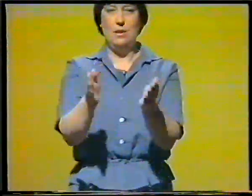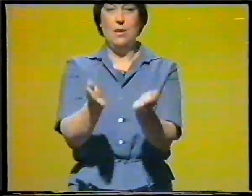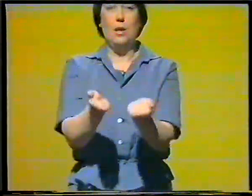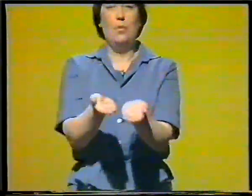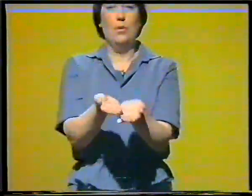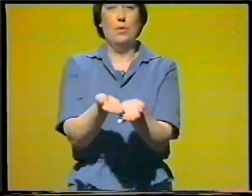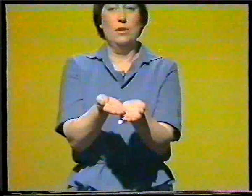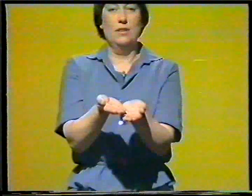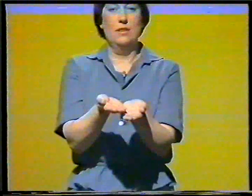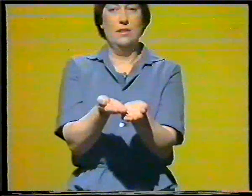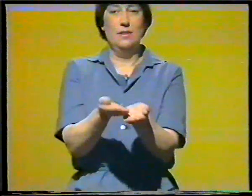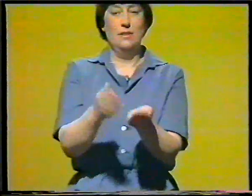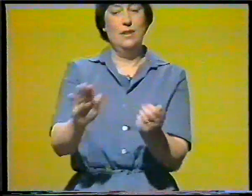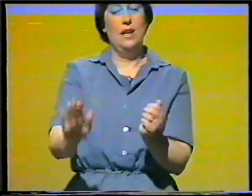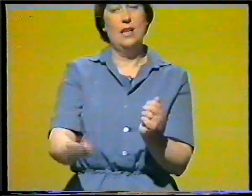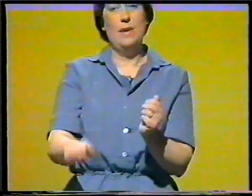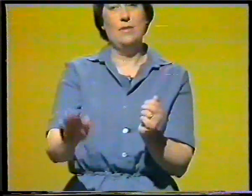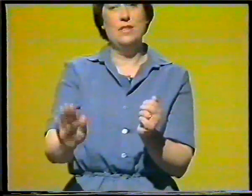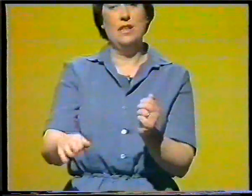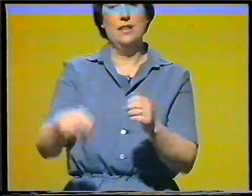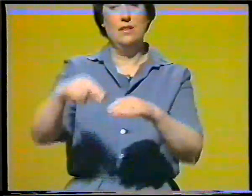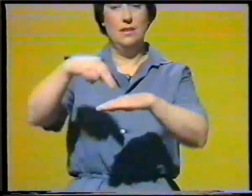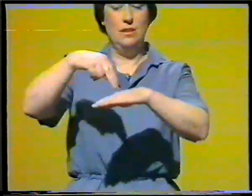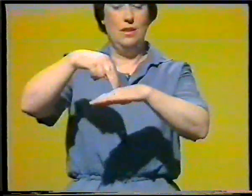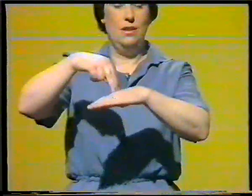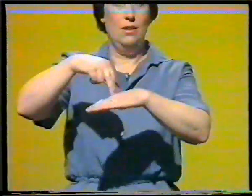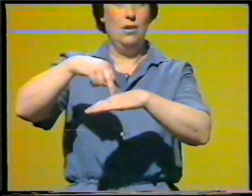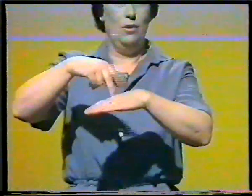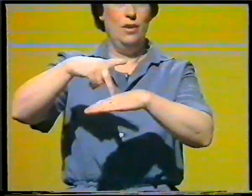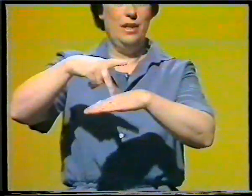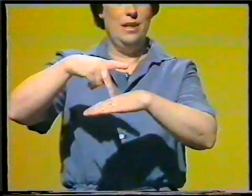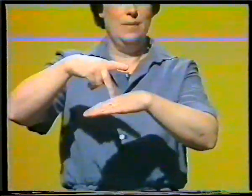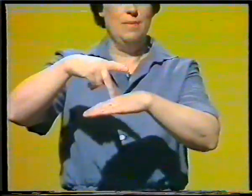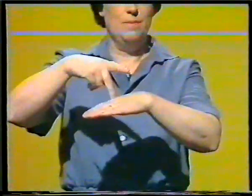A ball, like bouncing or kicking.